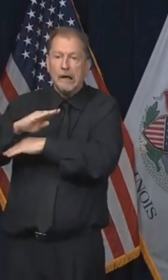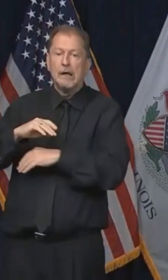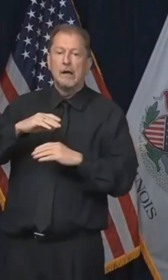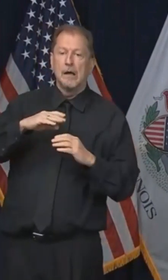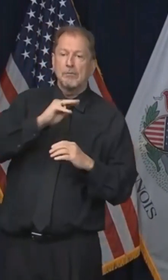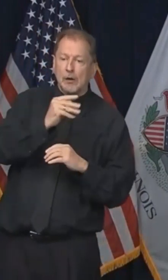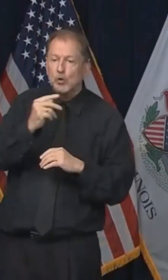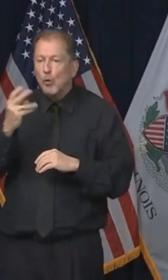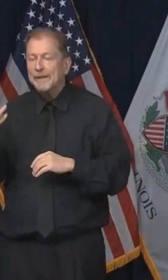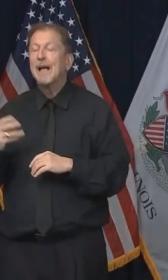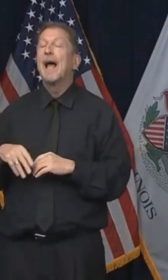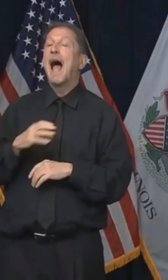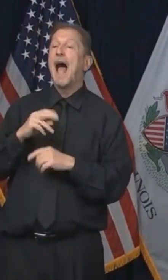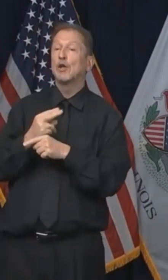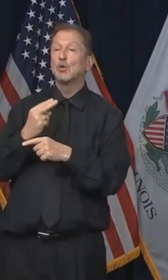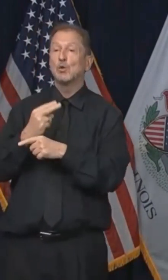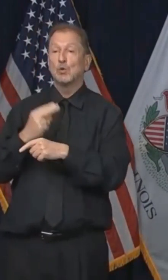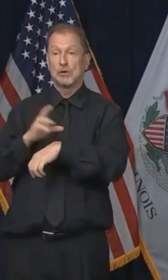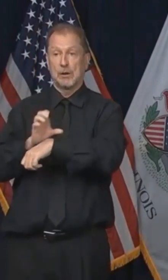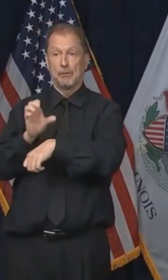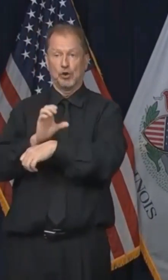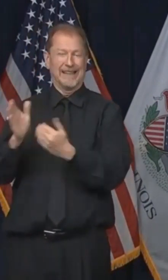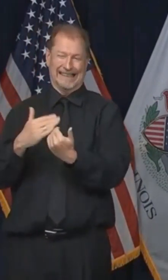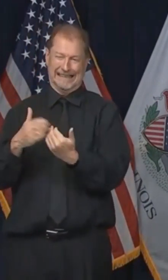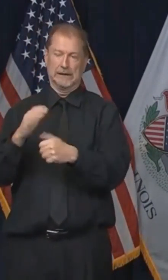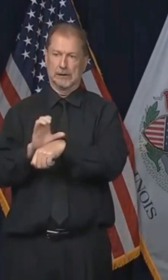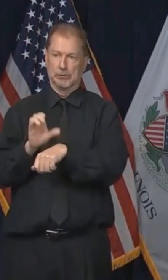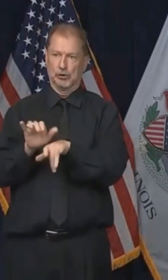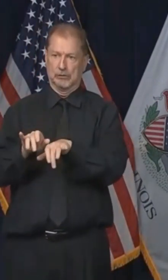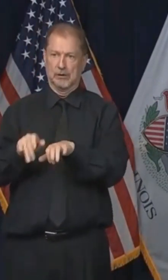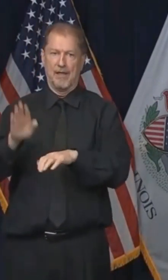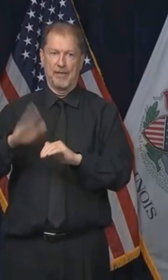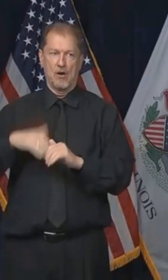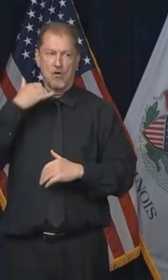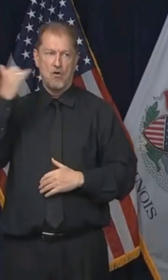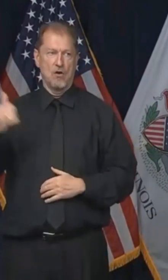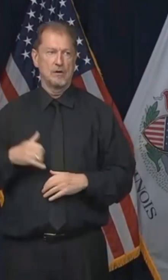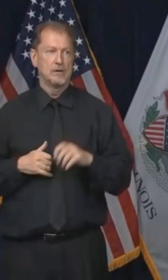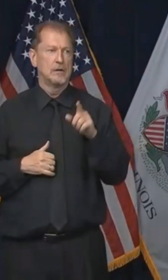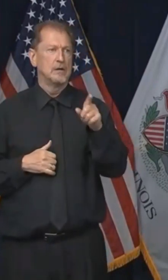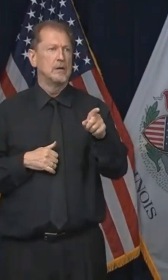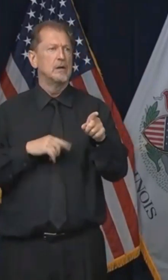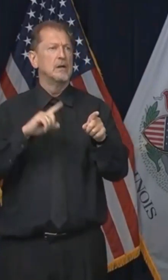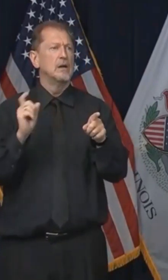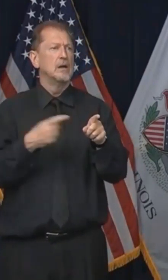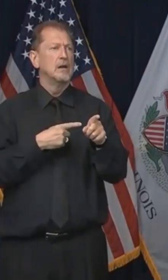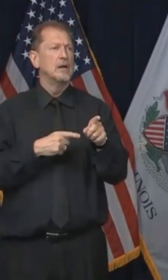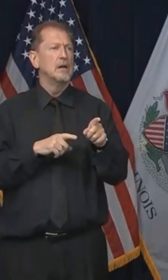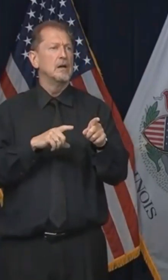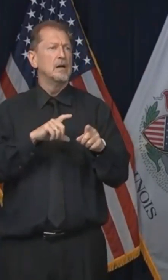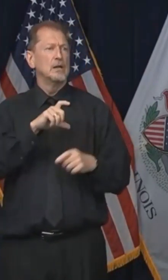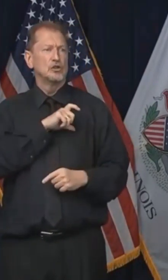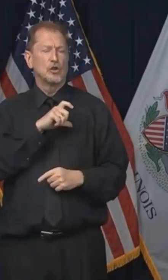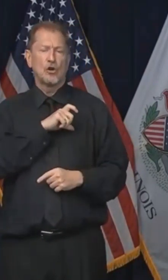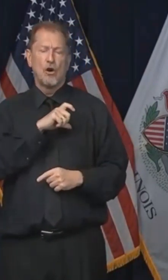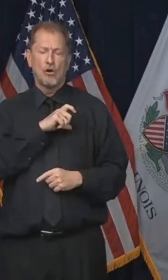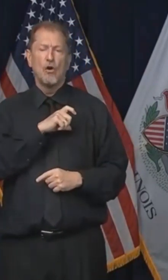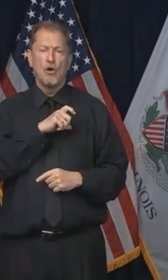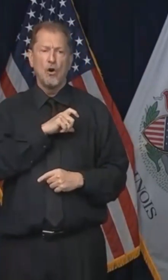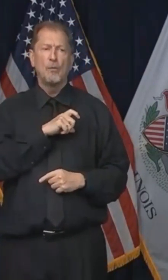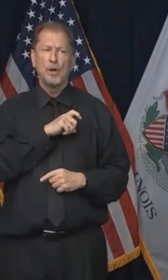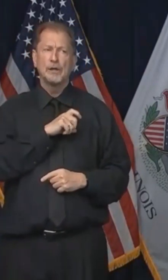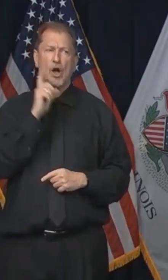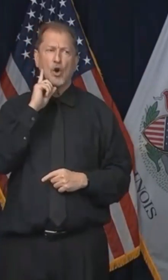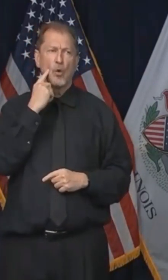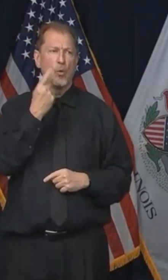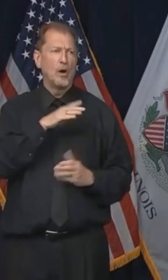online system, because that really is the best way to do it, and do it in off hours. Governor, reaction to the Chicago police employee that passed away. Also,